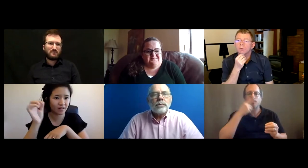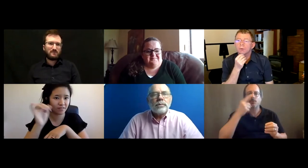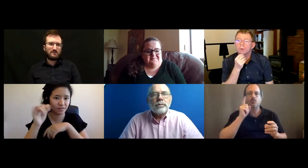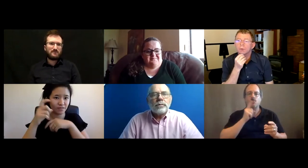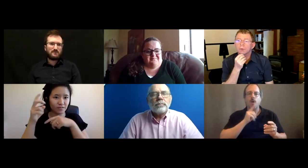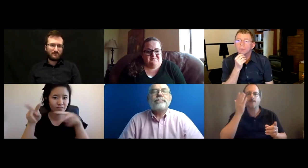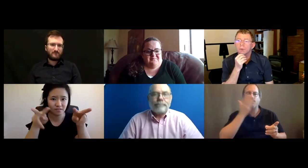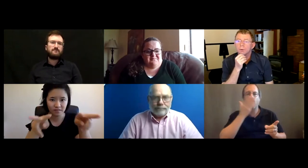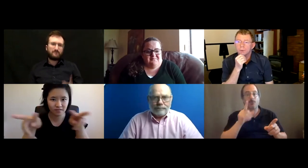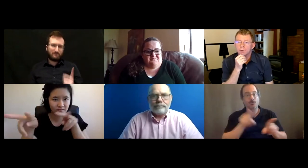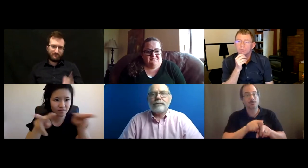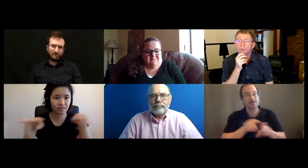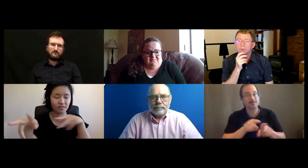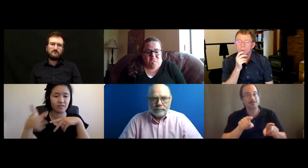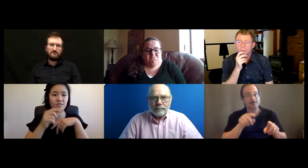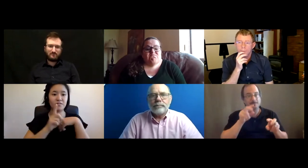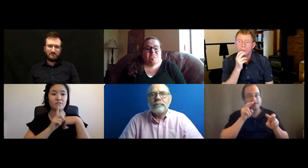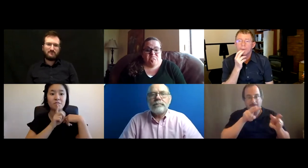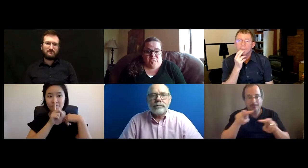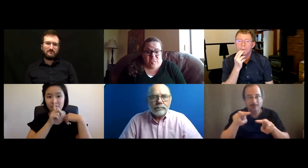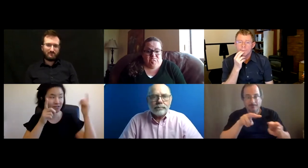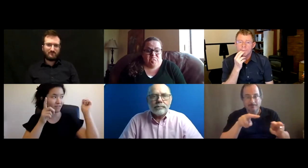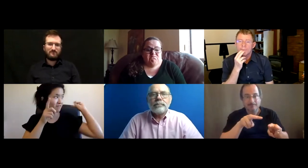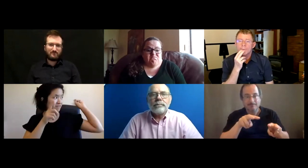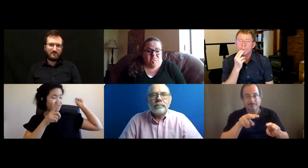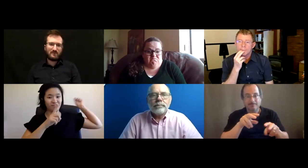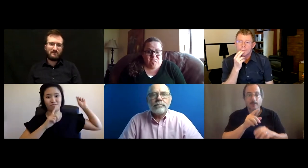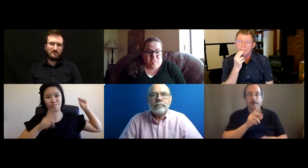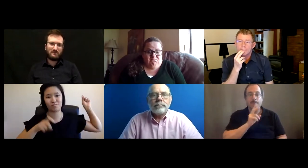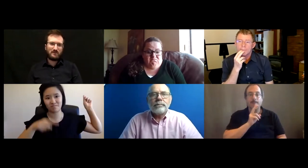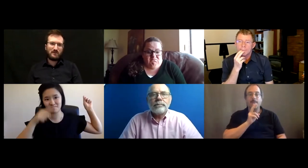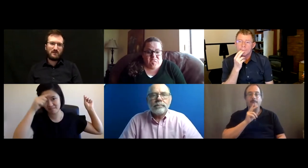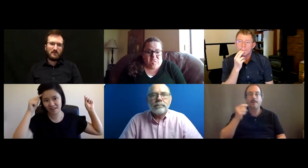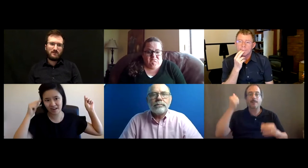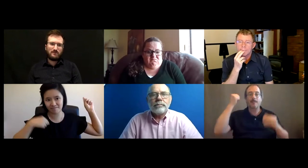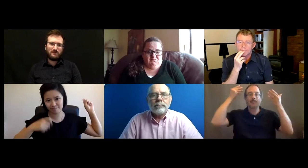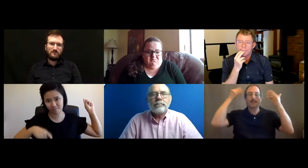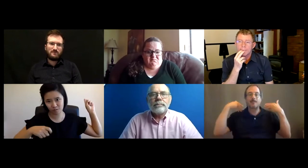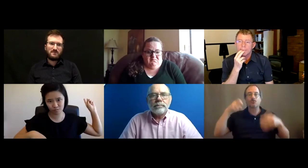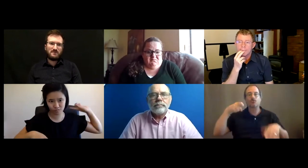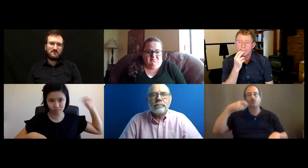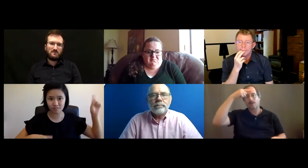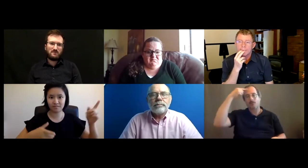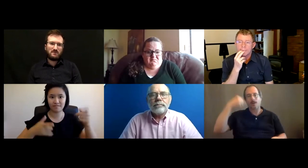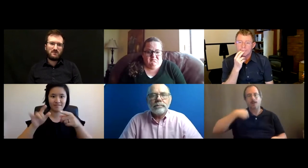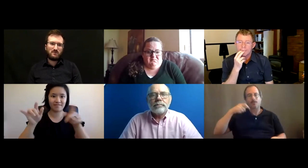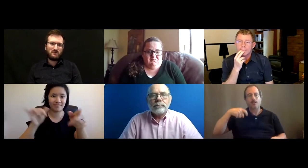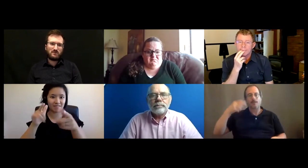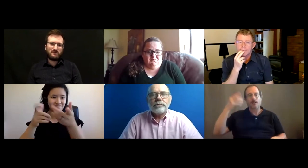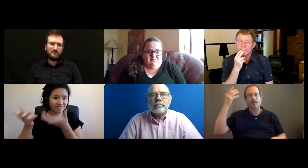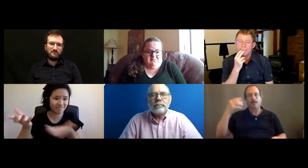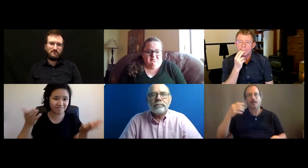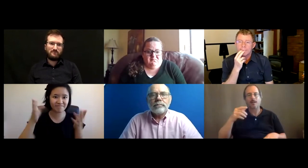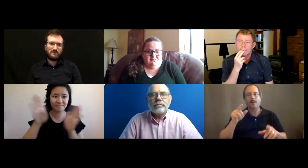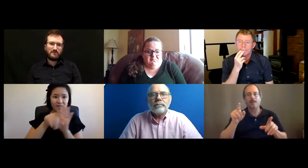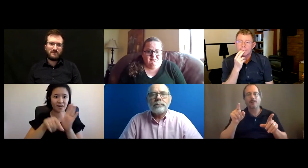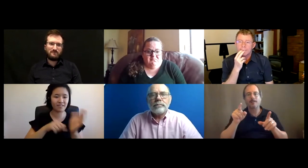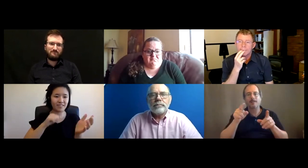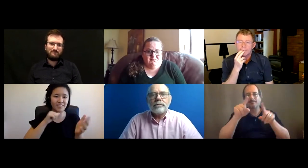Michelle? What's even more challenging is our deafblind students, right? We need to have